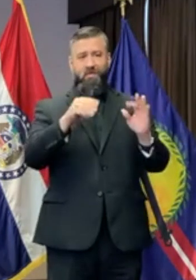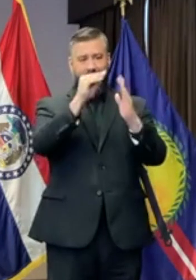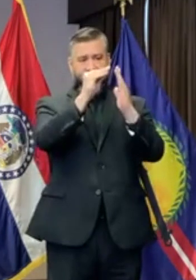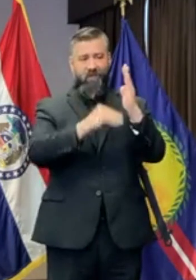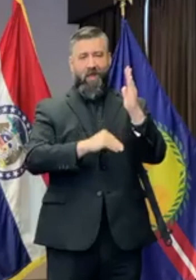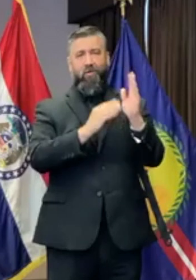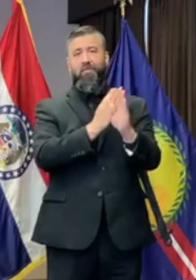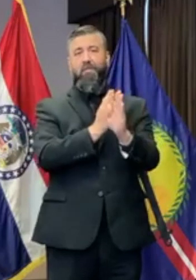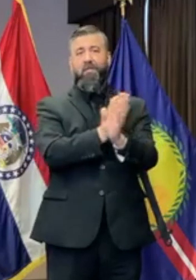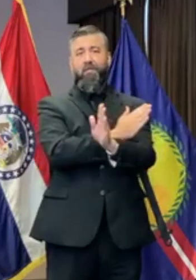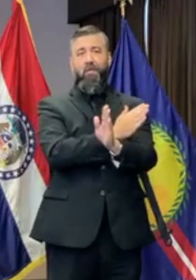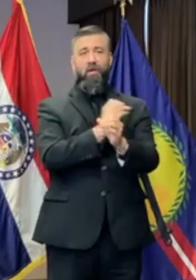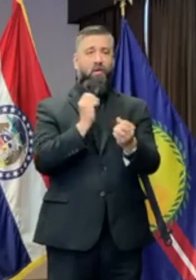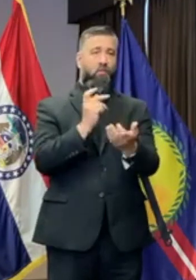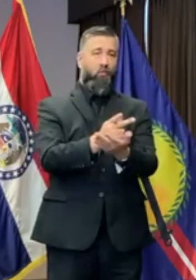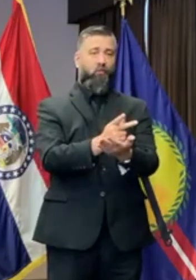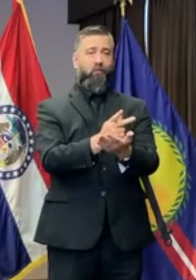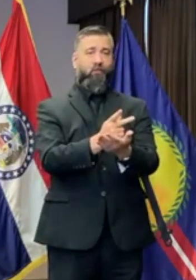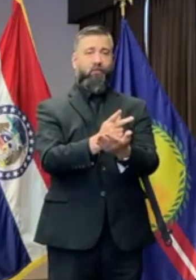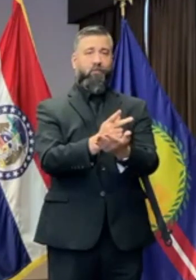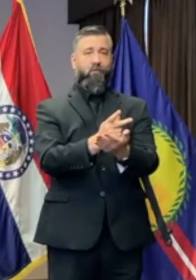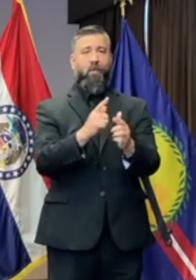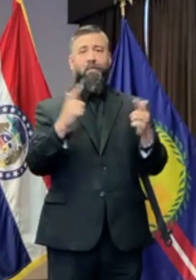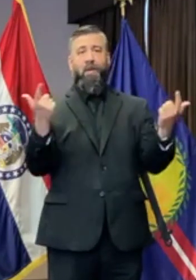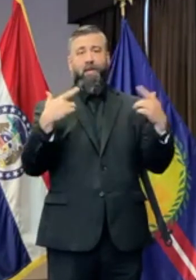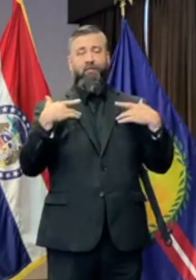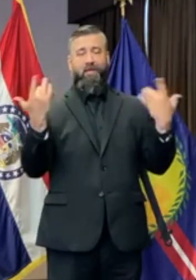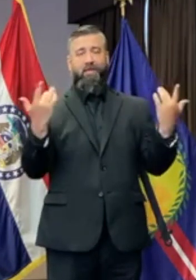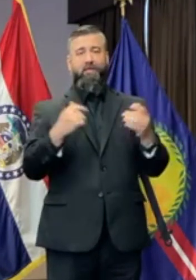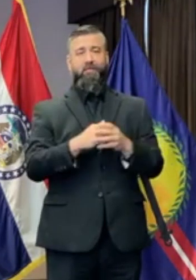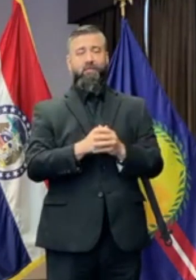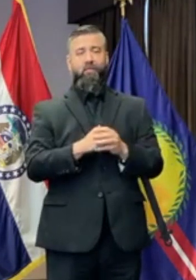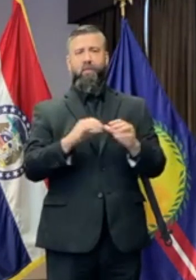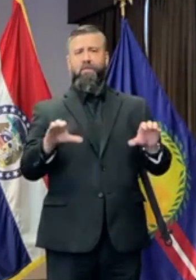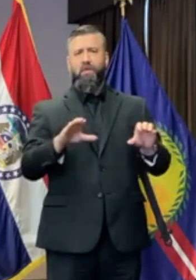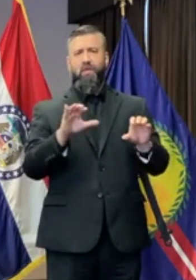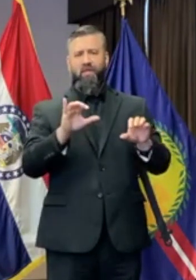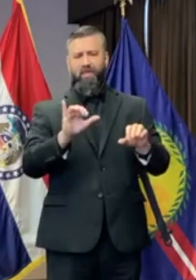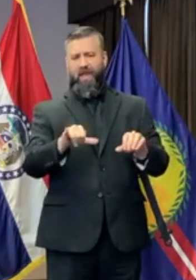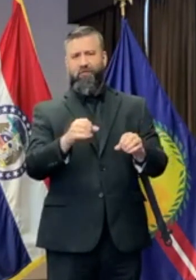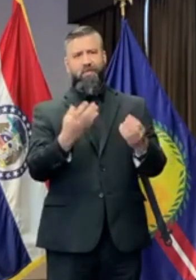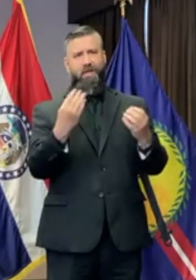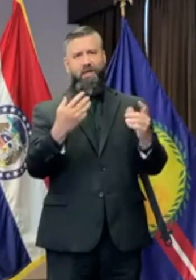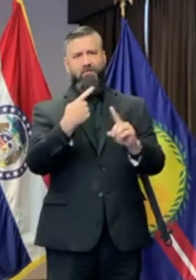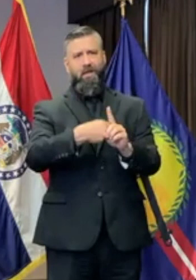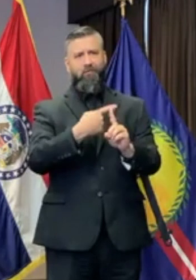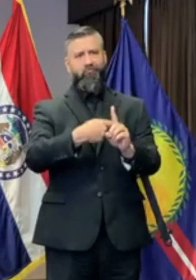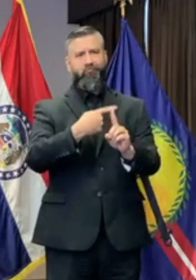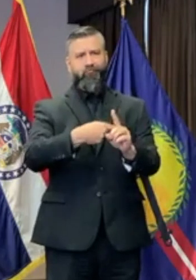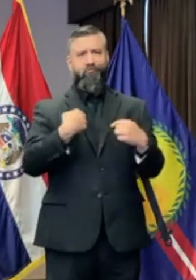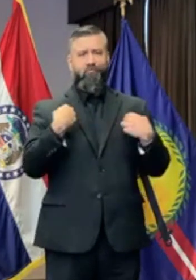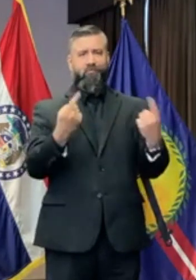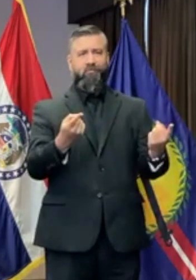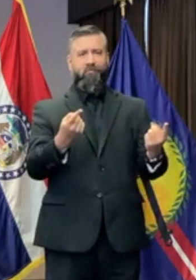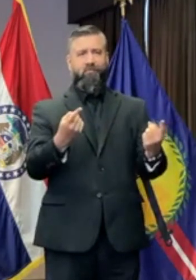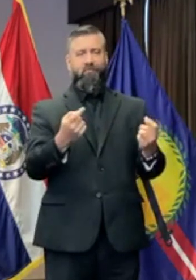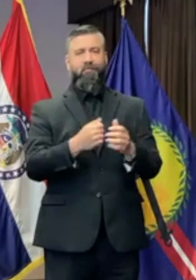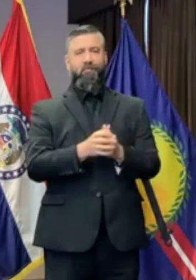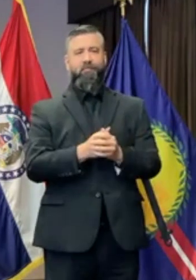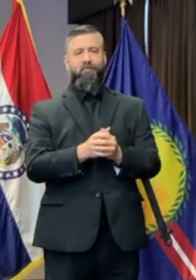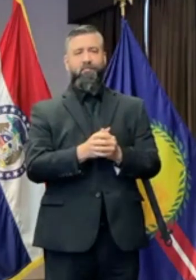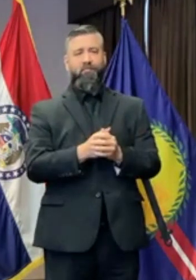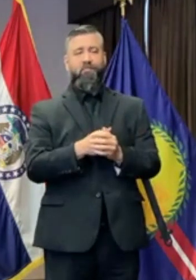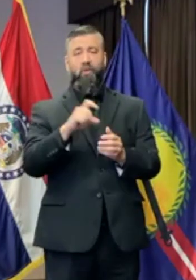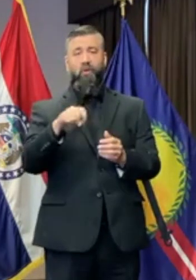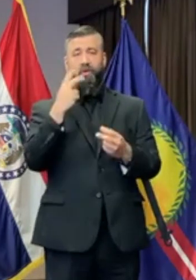completed before approving large-scale events. We've been doing this for many months with our Convention and Visitors Commission, and